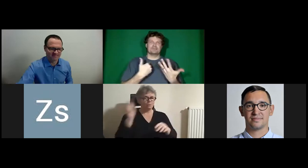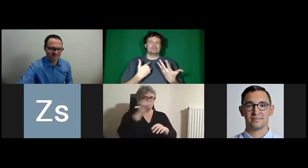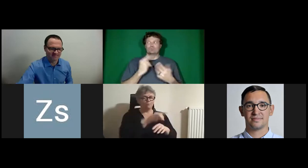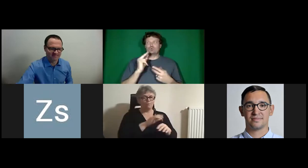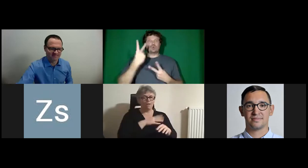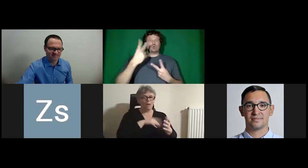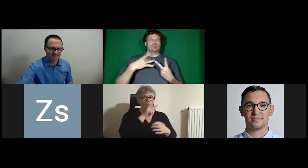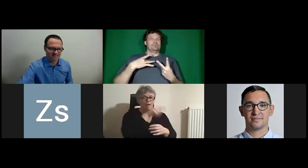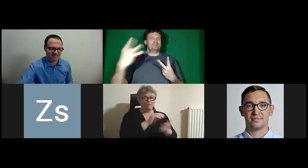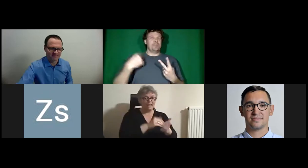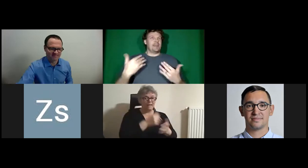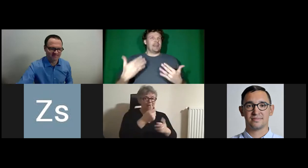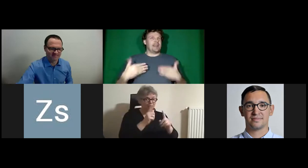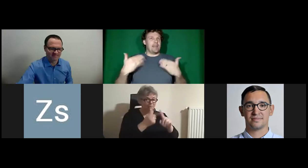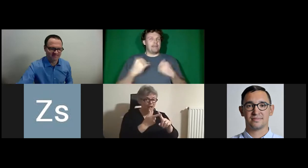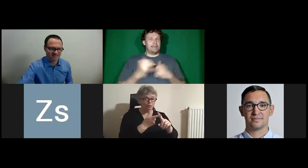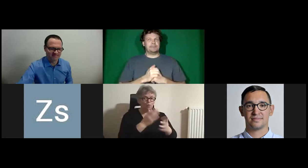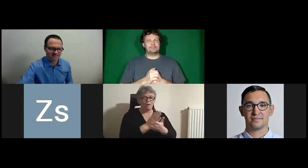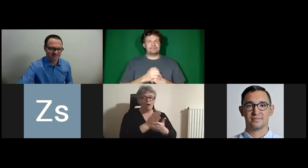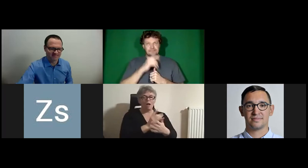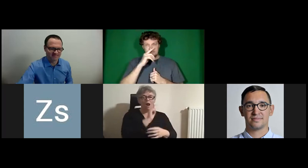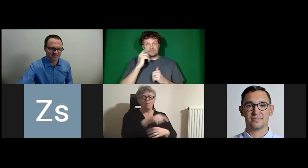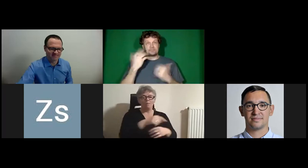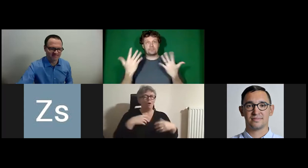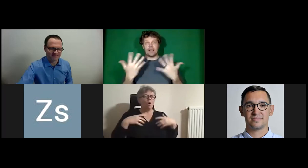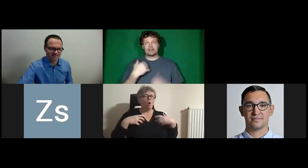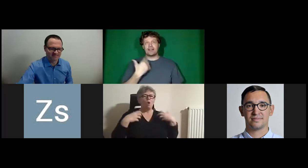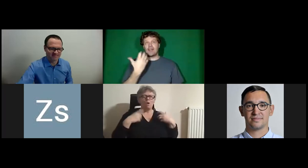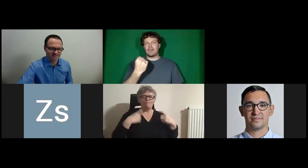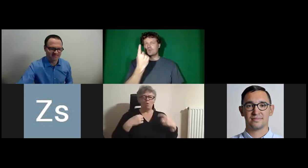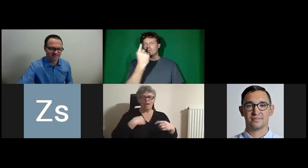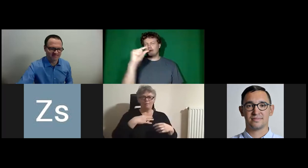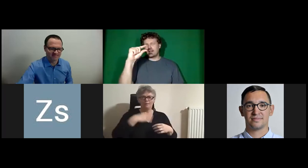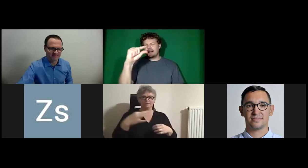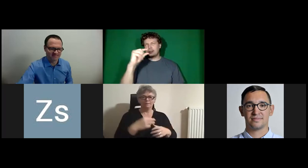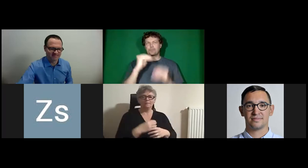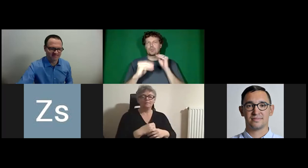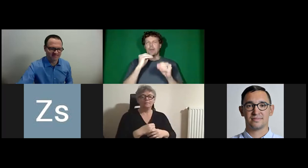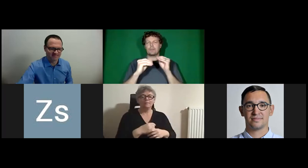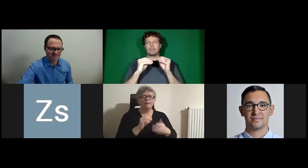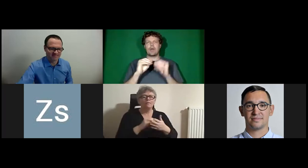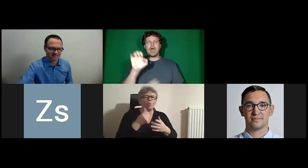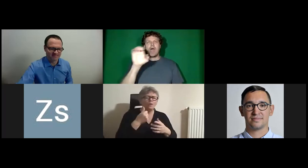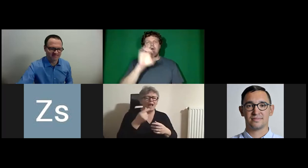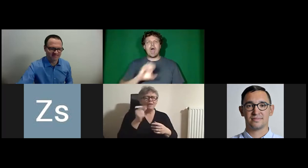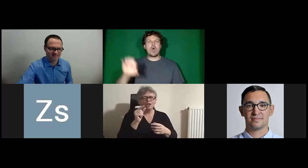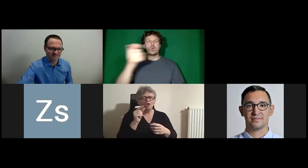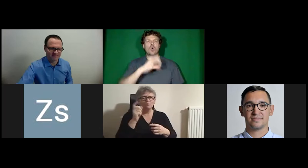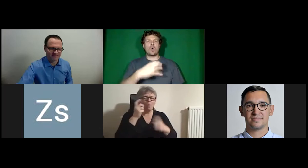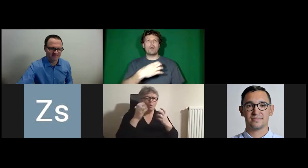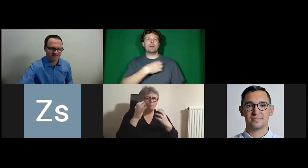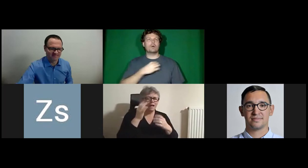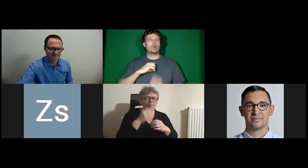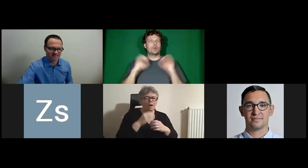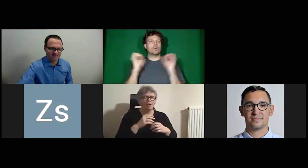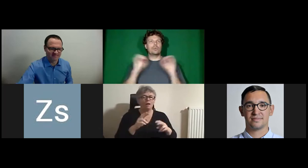So I traveled to Barcelona, and I was really happy to be selected again to play for the World Cup. For